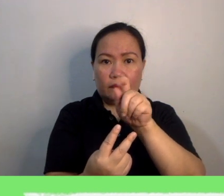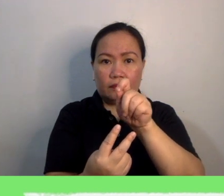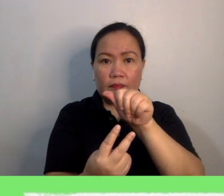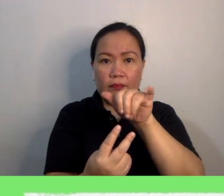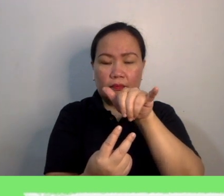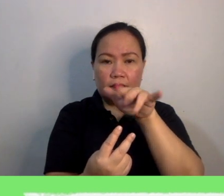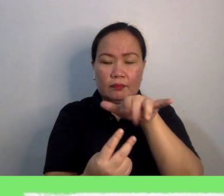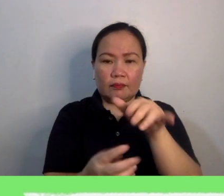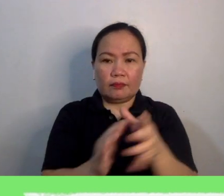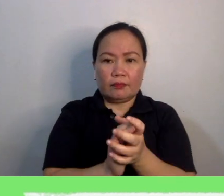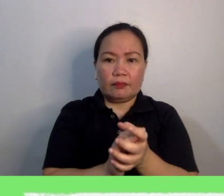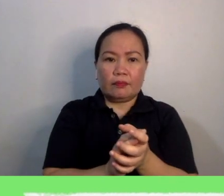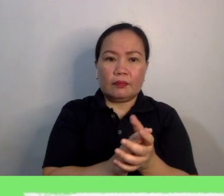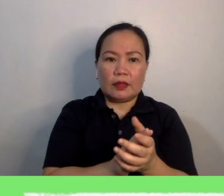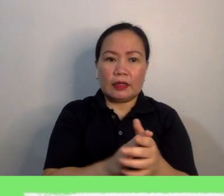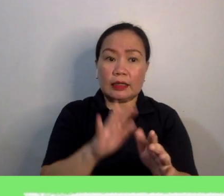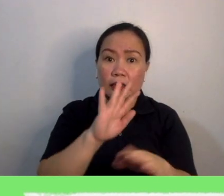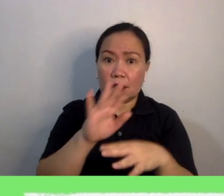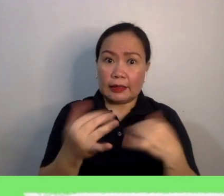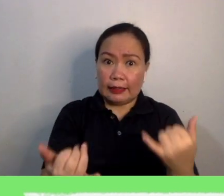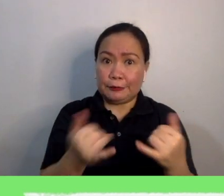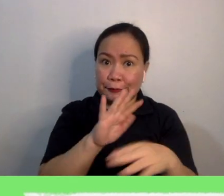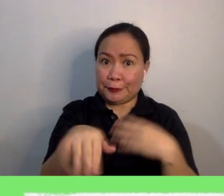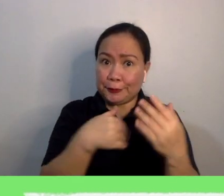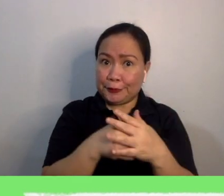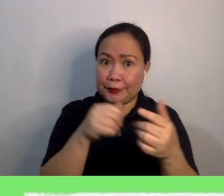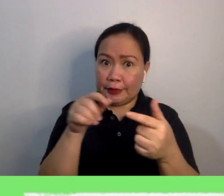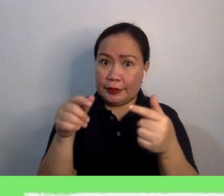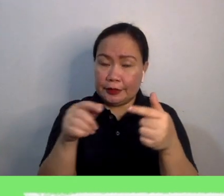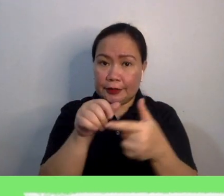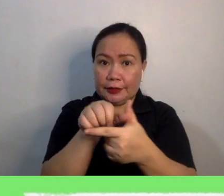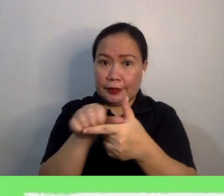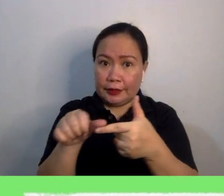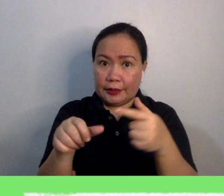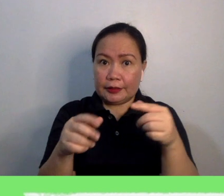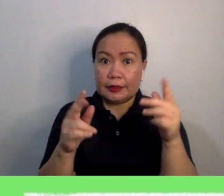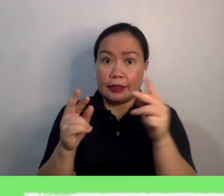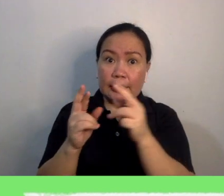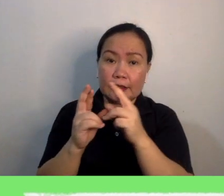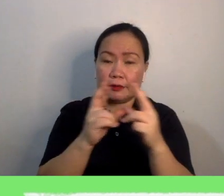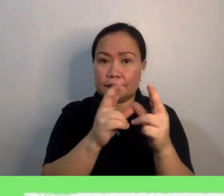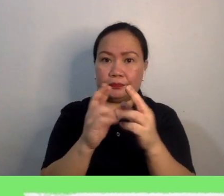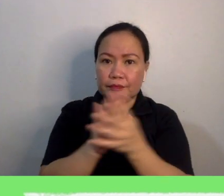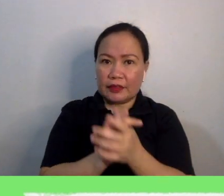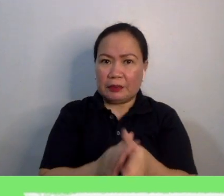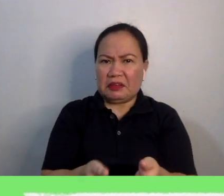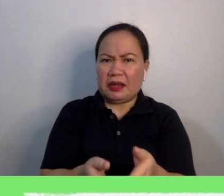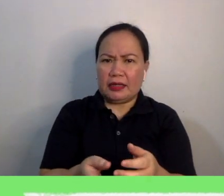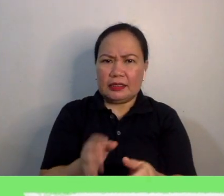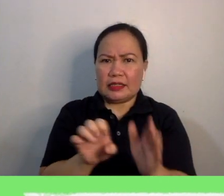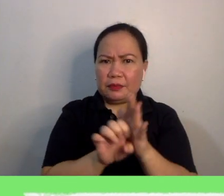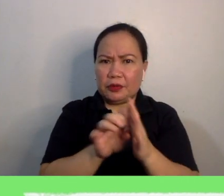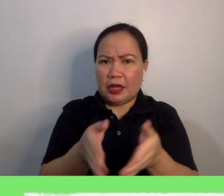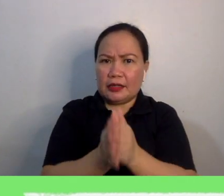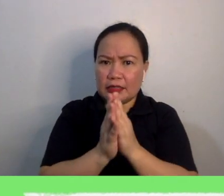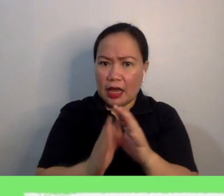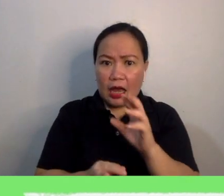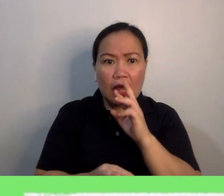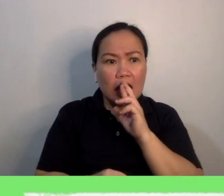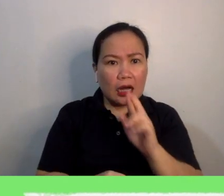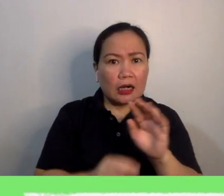dito. So, dito kasi papasok yung tanong na, are all linear pairs supplementary? Are